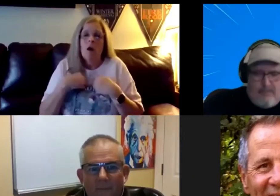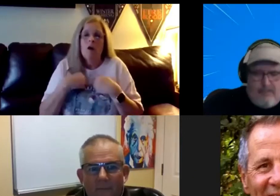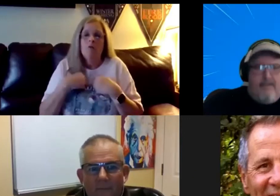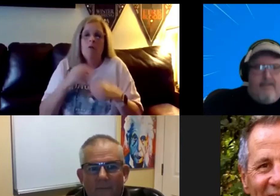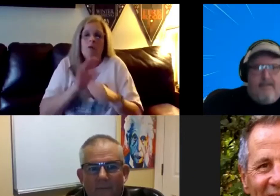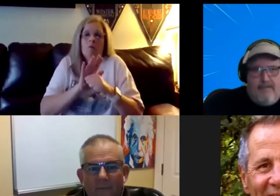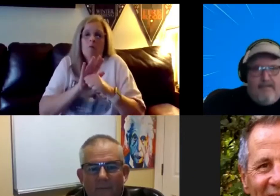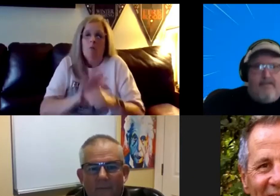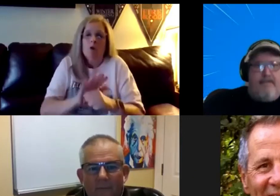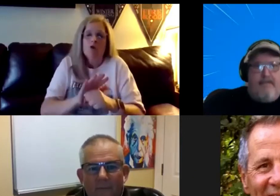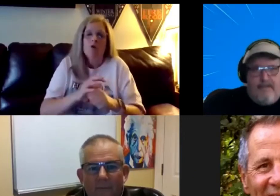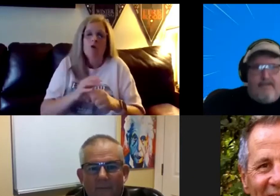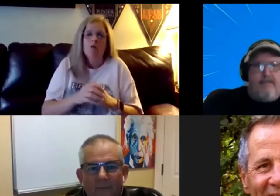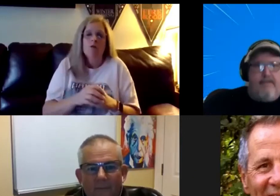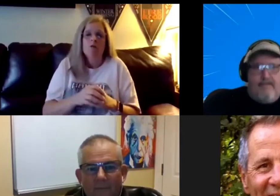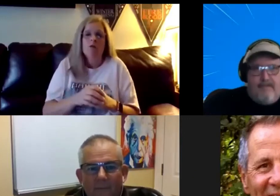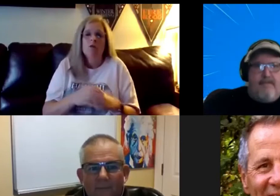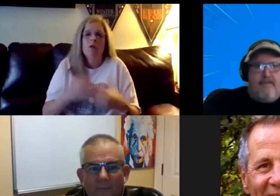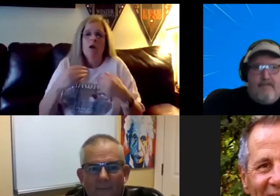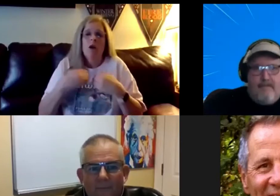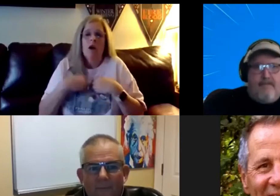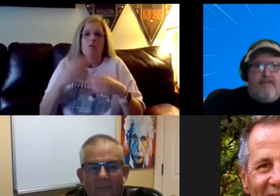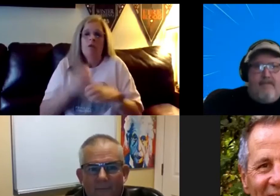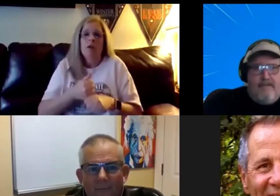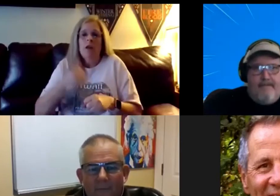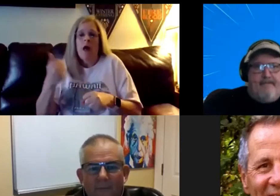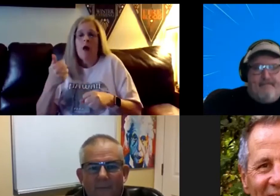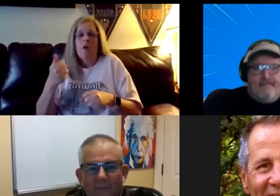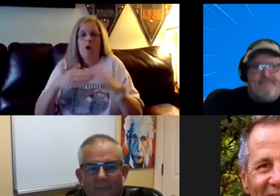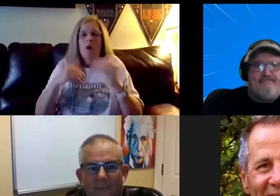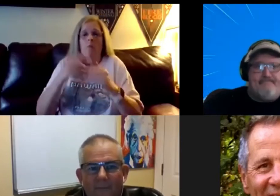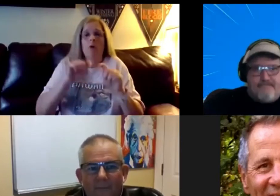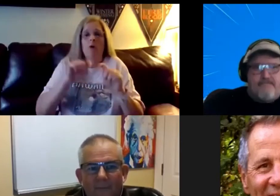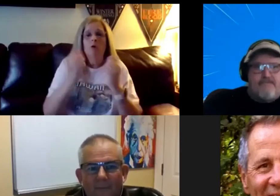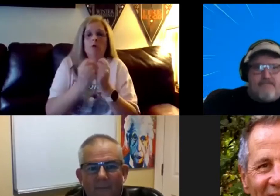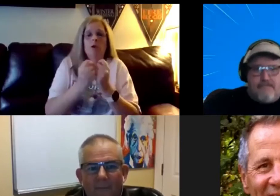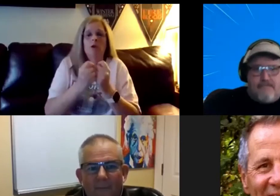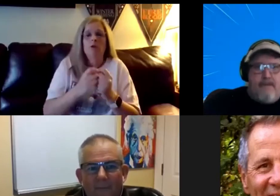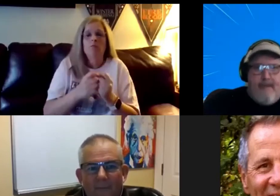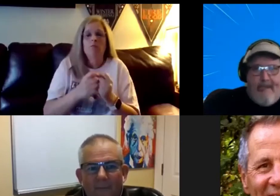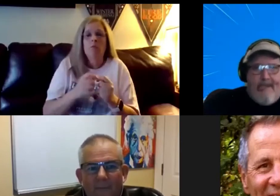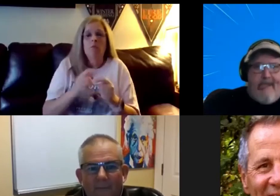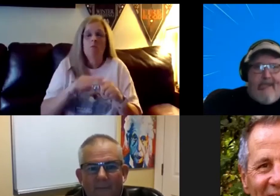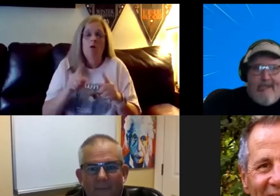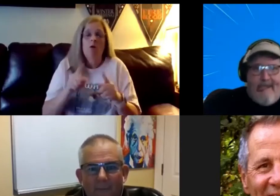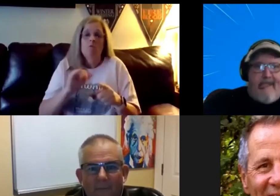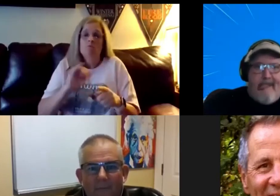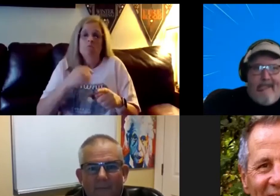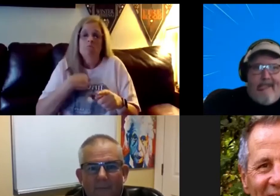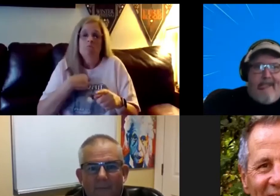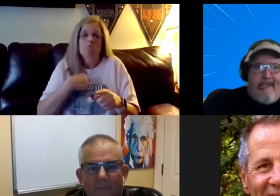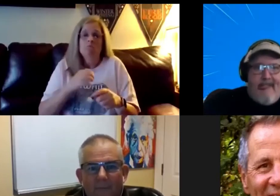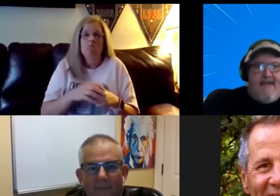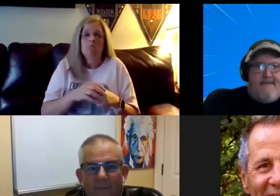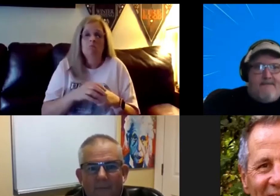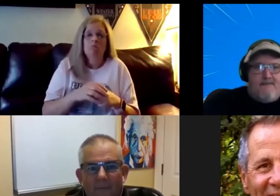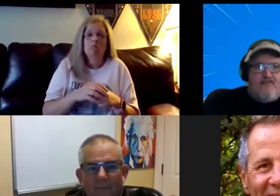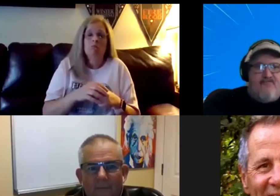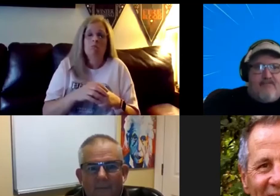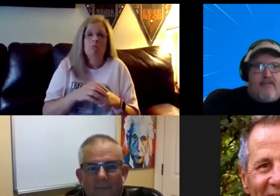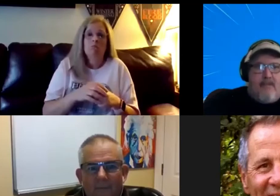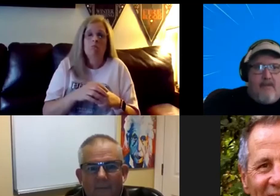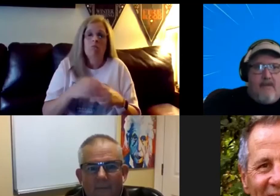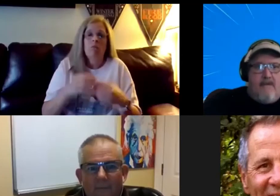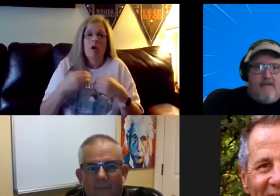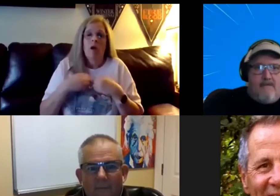pressure to have to get out there and build their team. But if they're like me, or if they're, you know, just have a